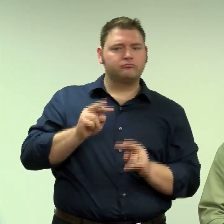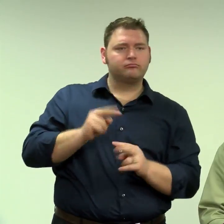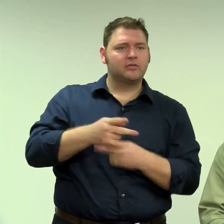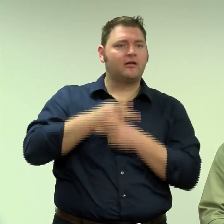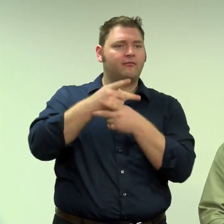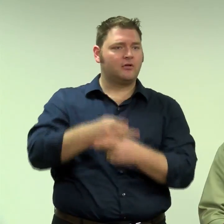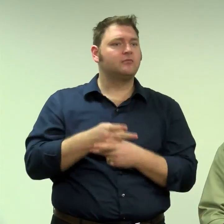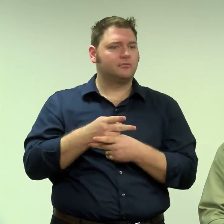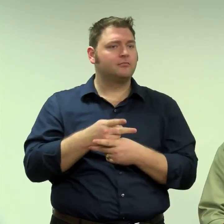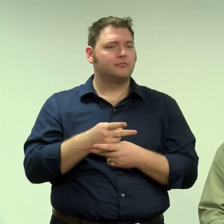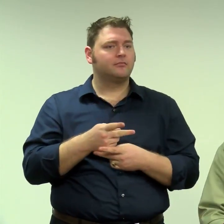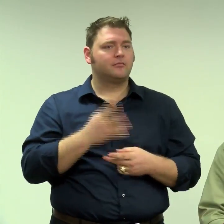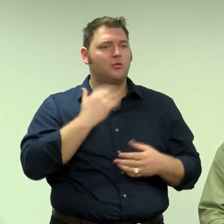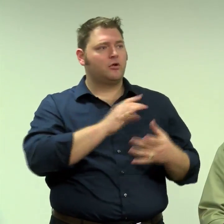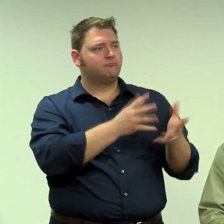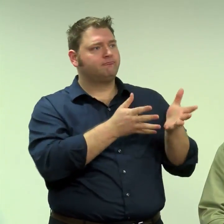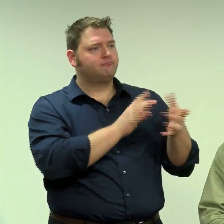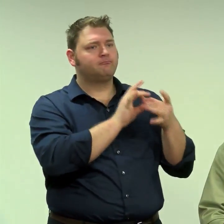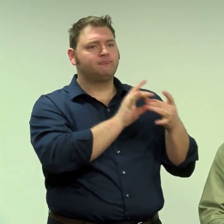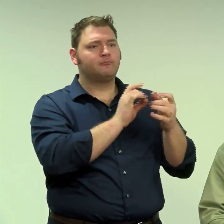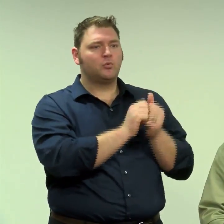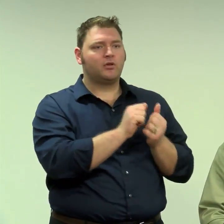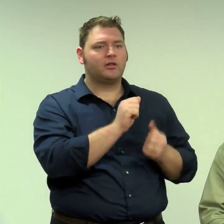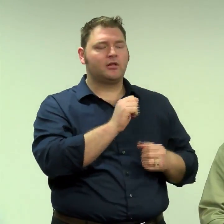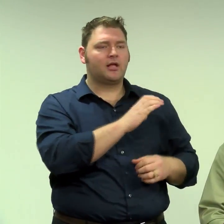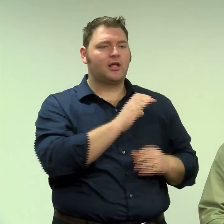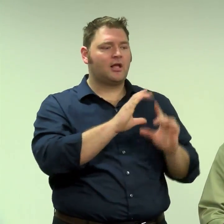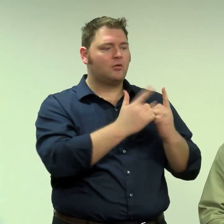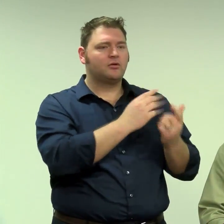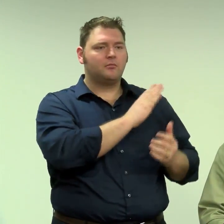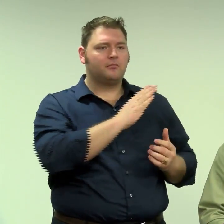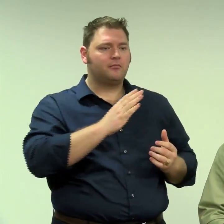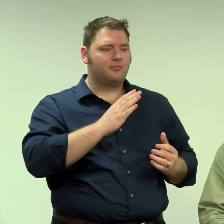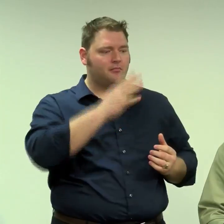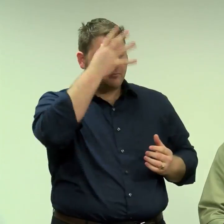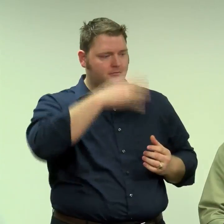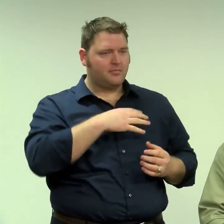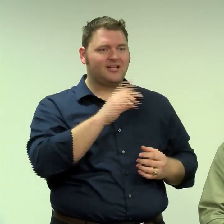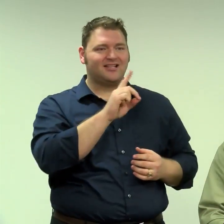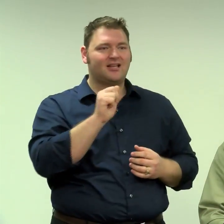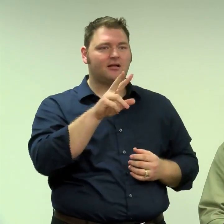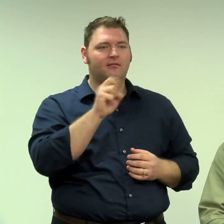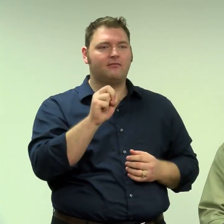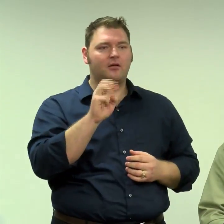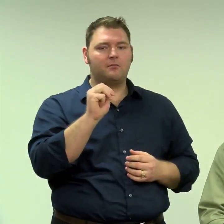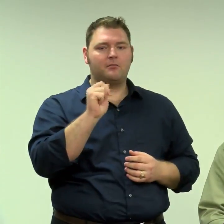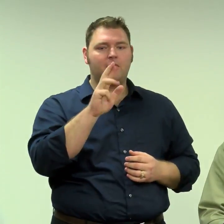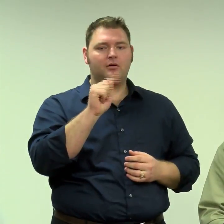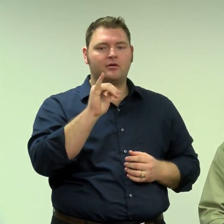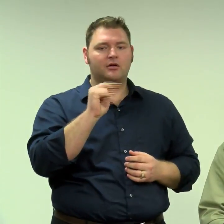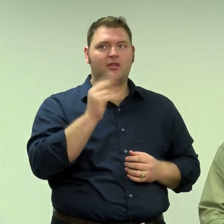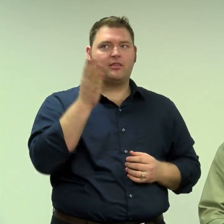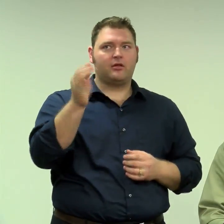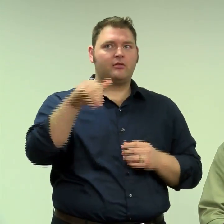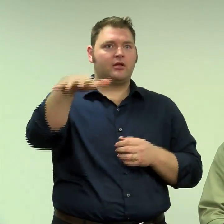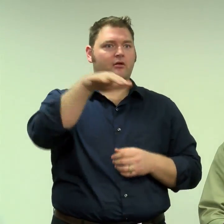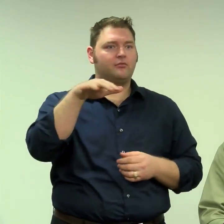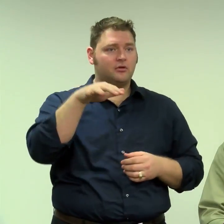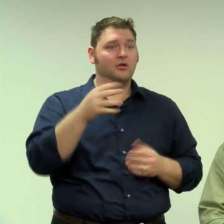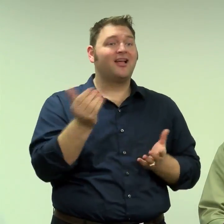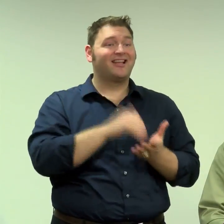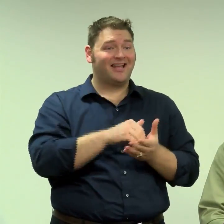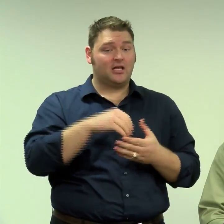working very closely with Councilmember Dave Martin in the Kingwood area. But again, water rescues are taking place in Kingwood at